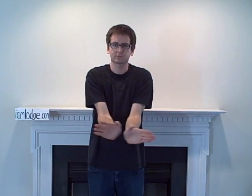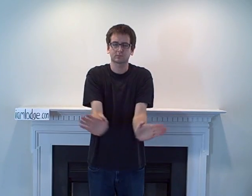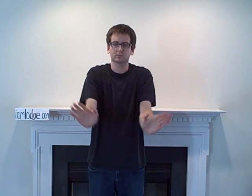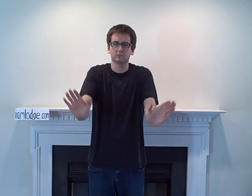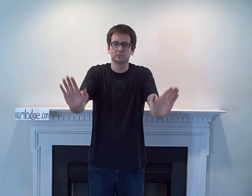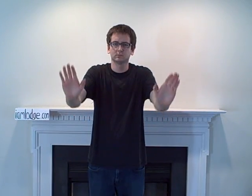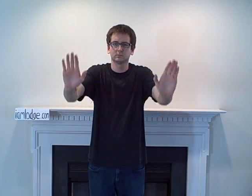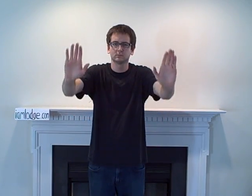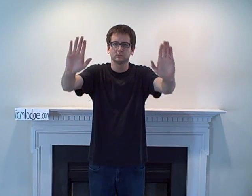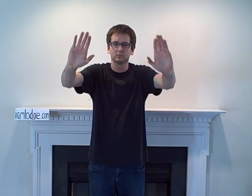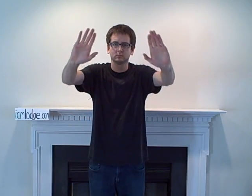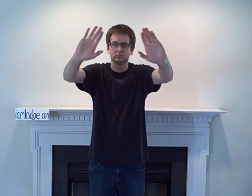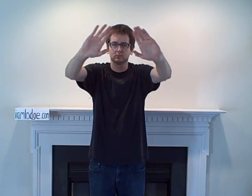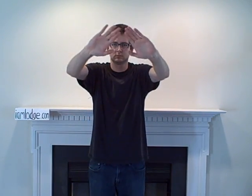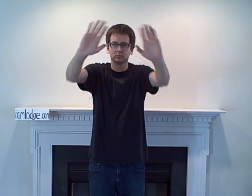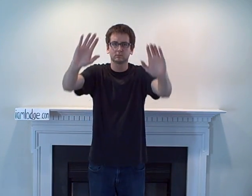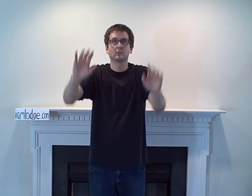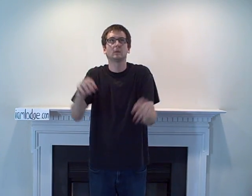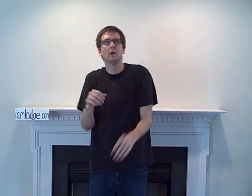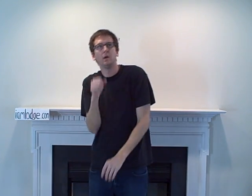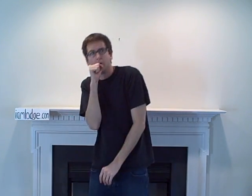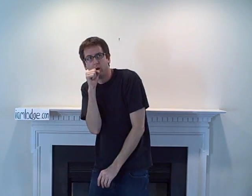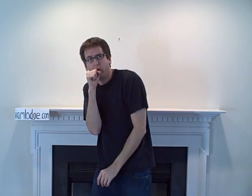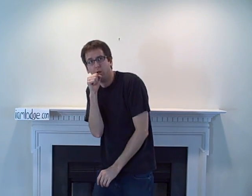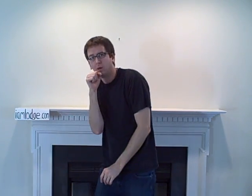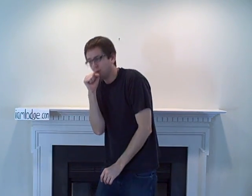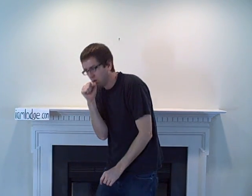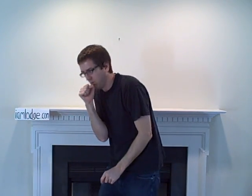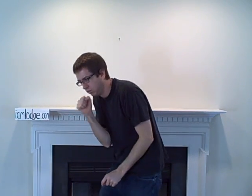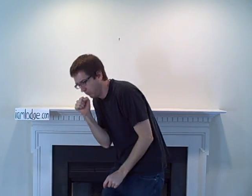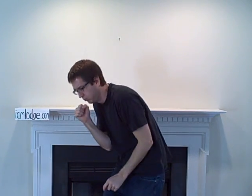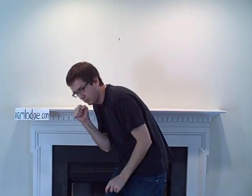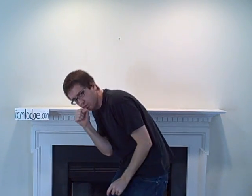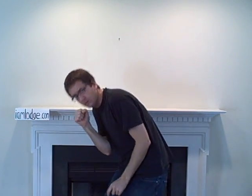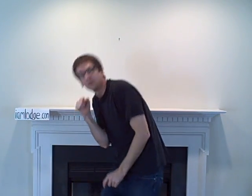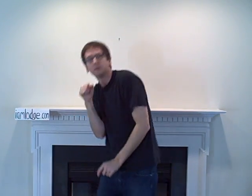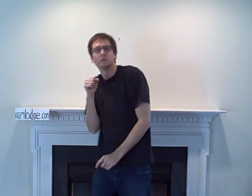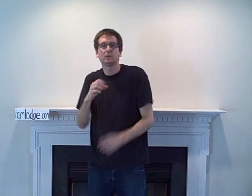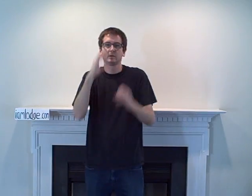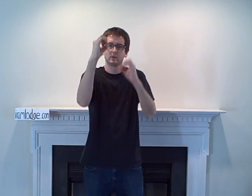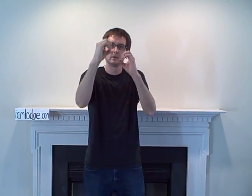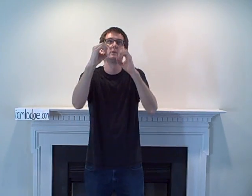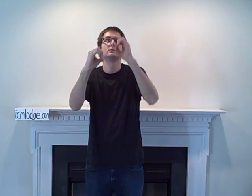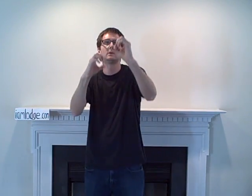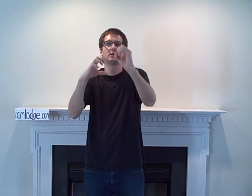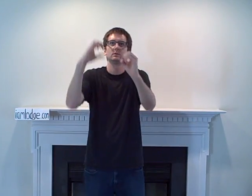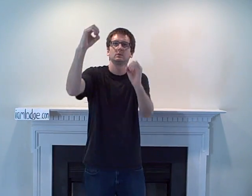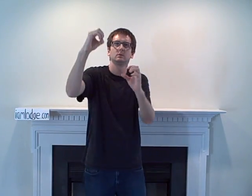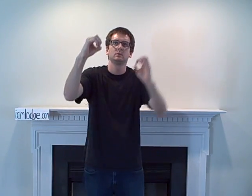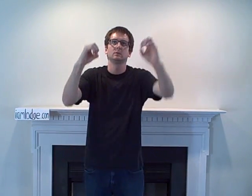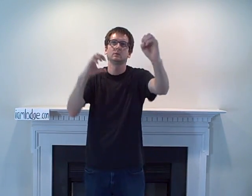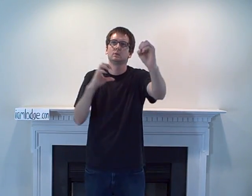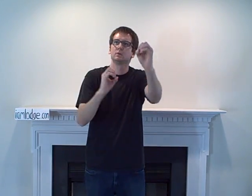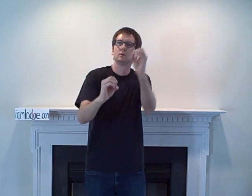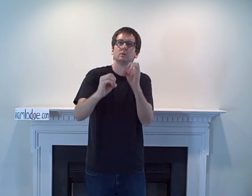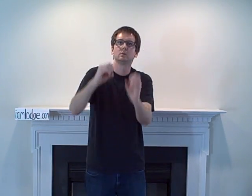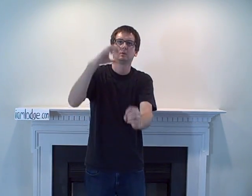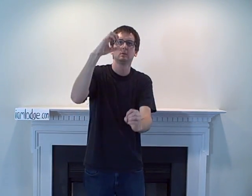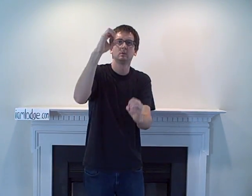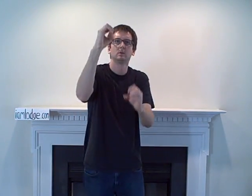waiting in the cytoplasm. Lysosomes, looking too like a bacteria. The little round structures filled with chemicals that